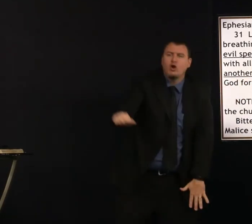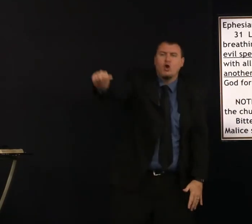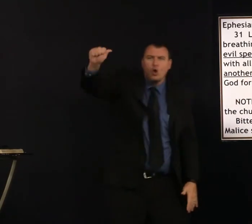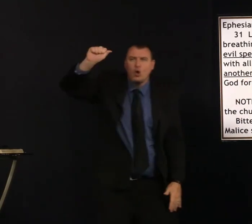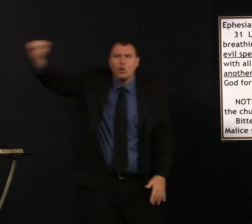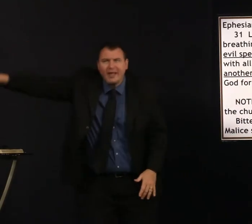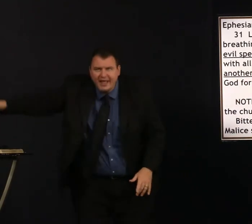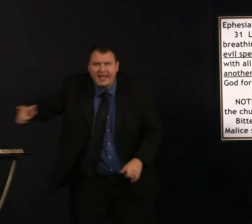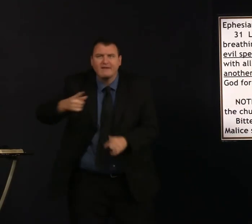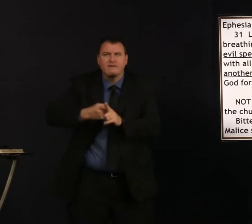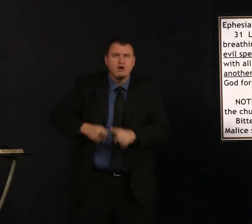Be put away from you.